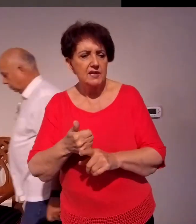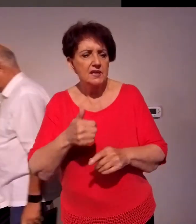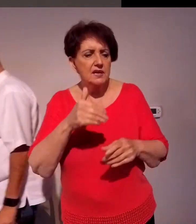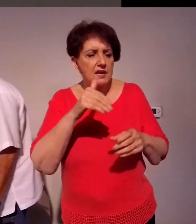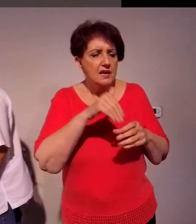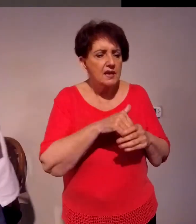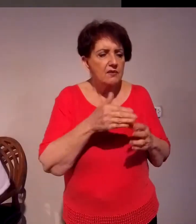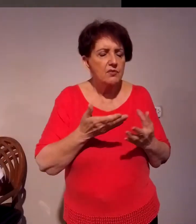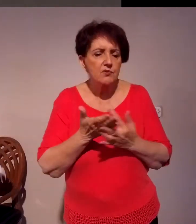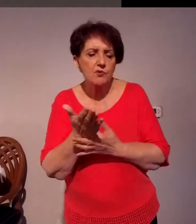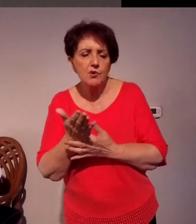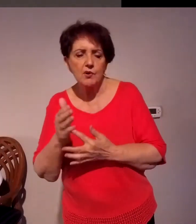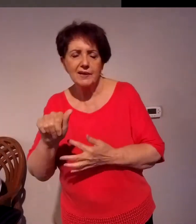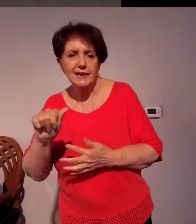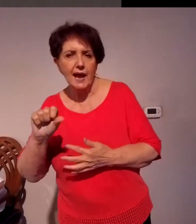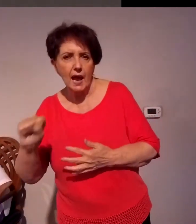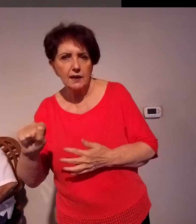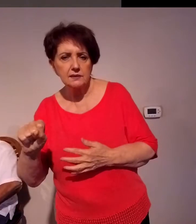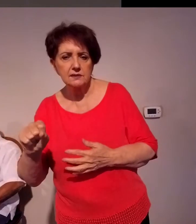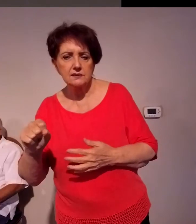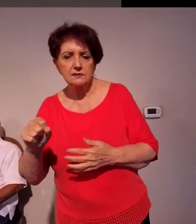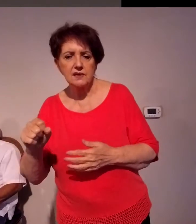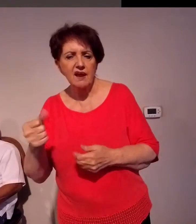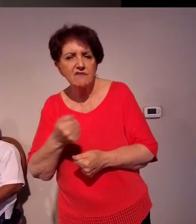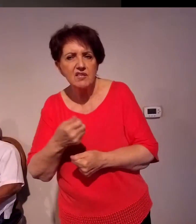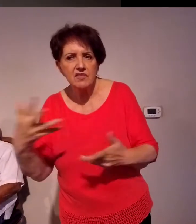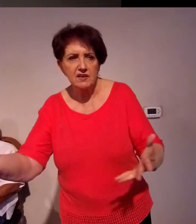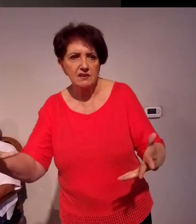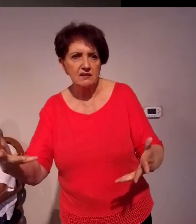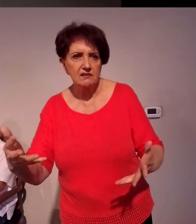in, through, and as us.